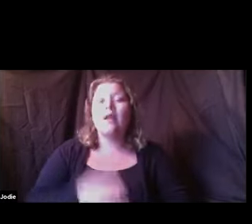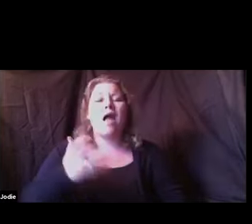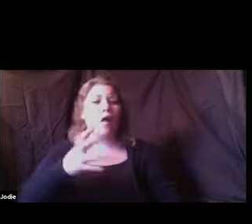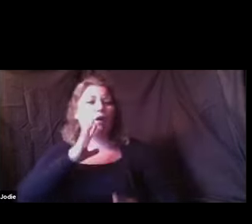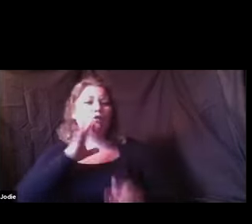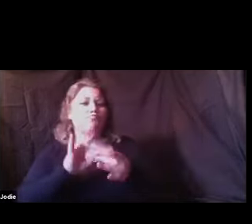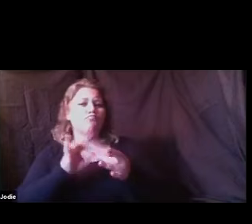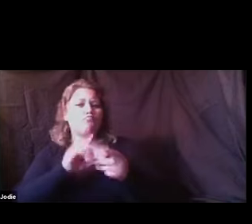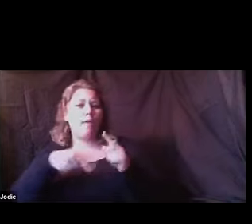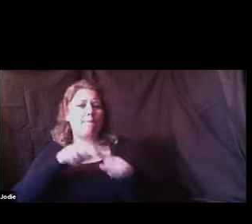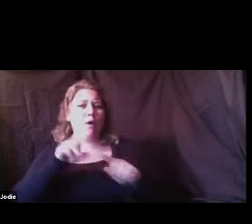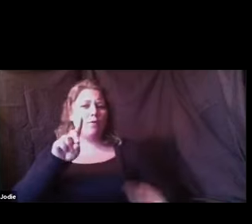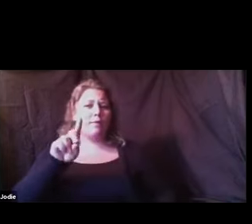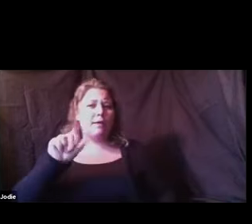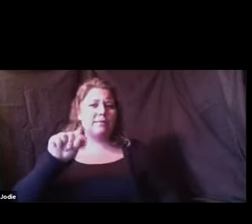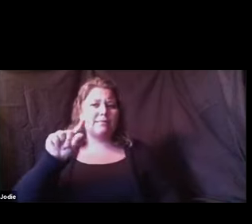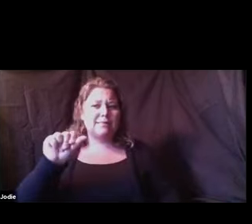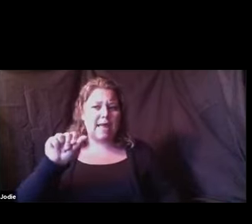portal. Sorry, foot in my mouth.